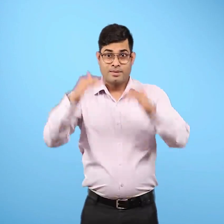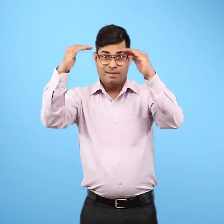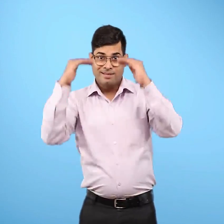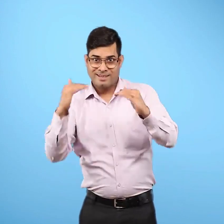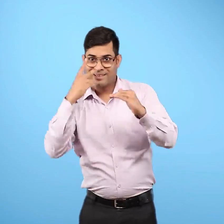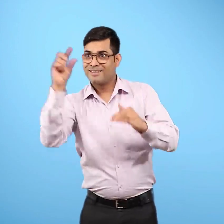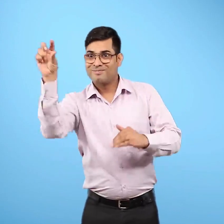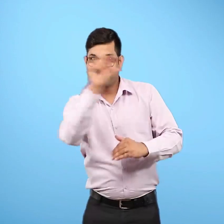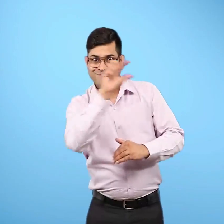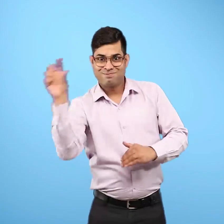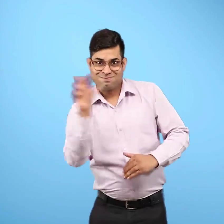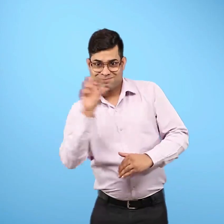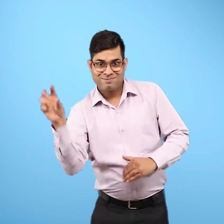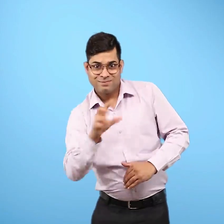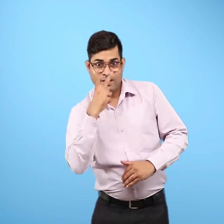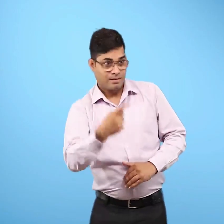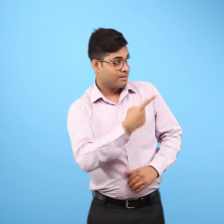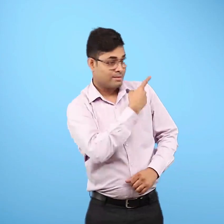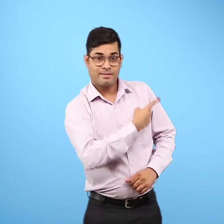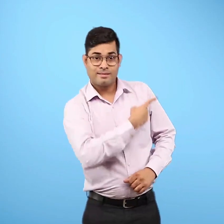Let's read the table row-wise.